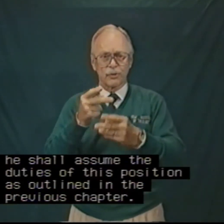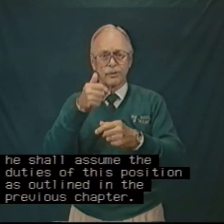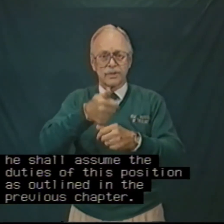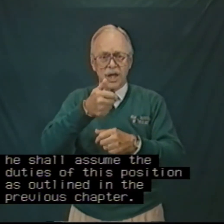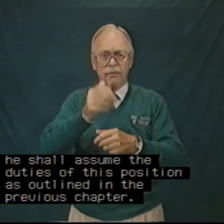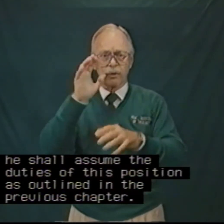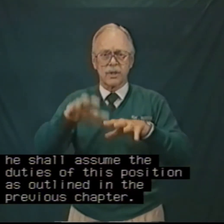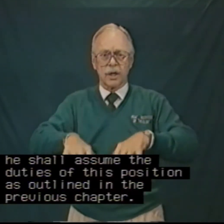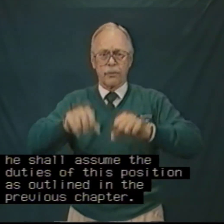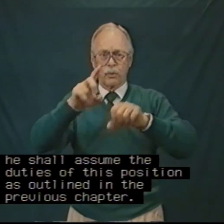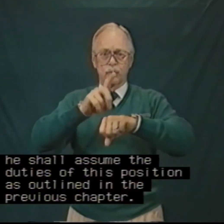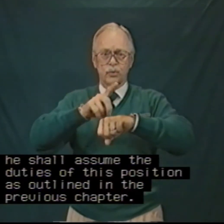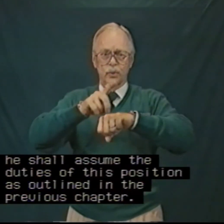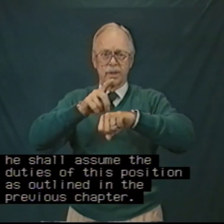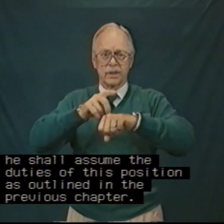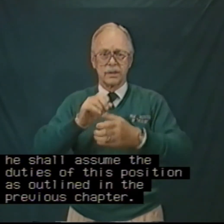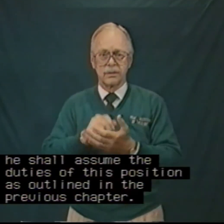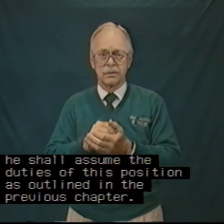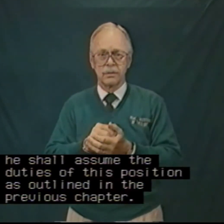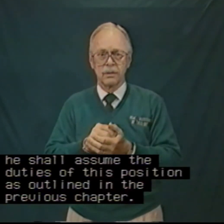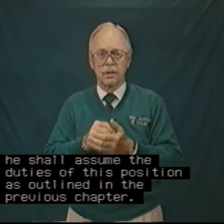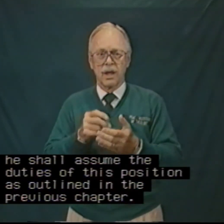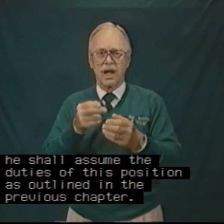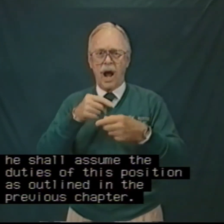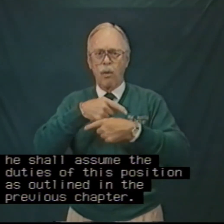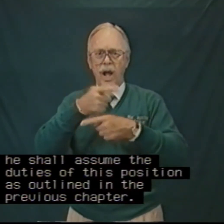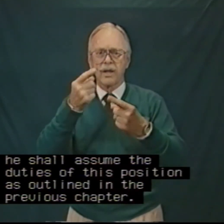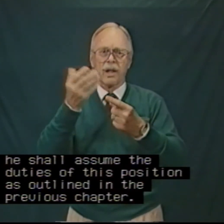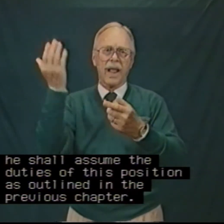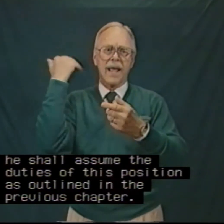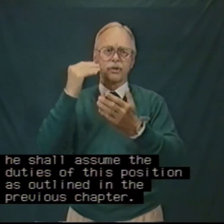He shall give rough financial reports at all council meetings,